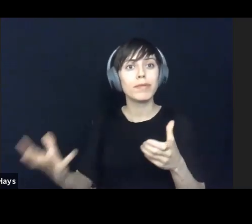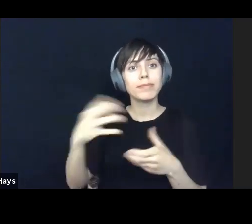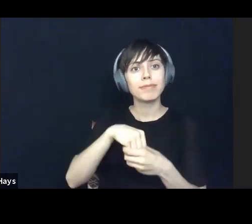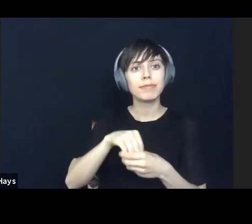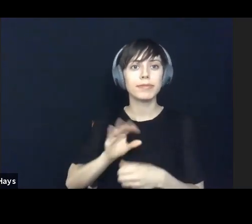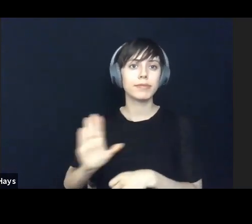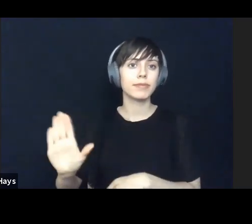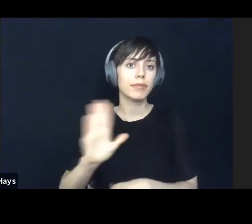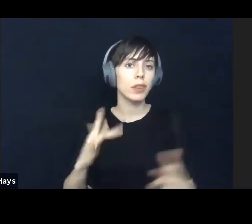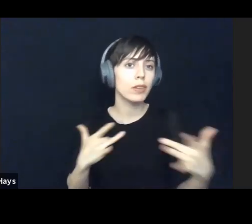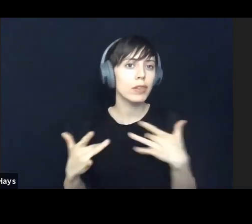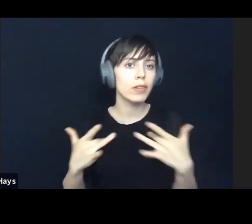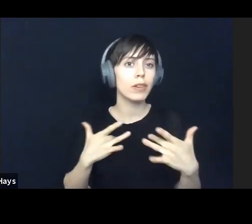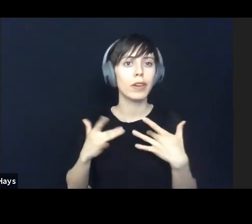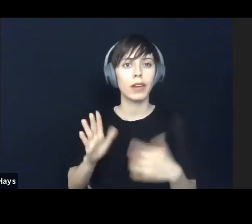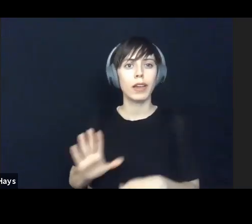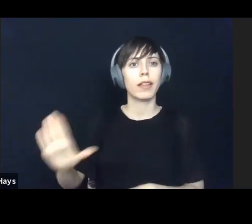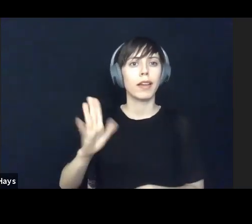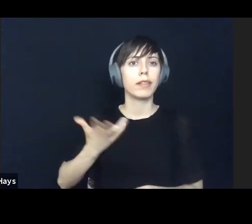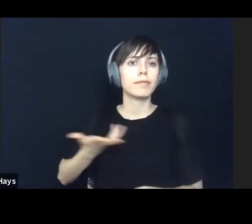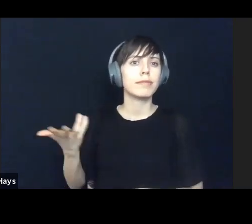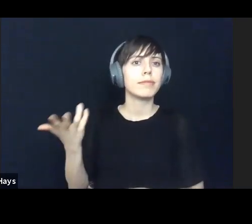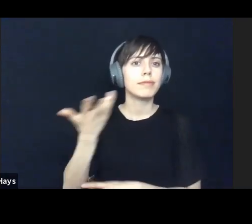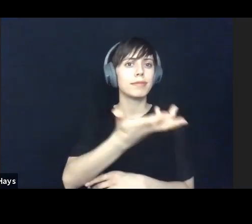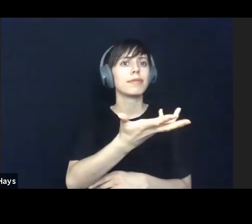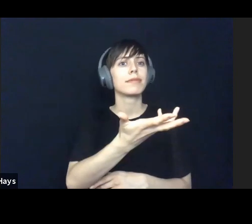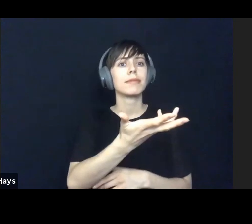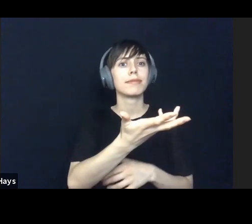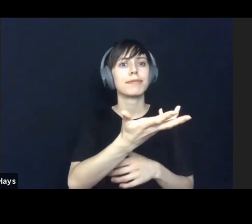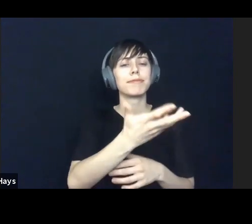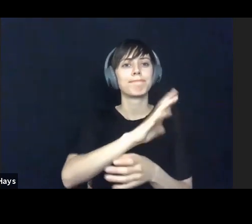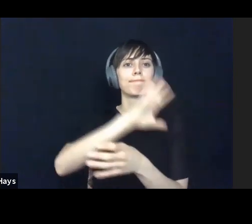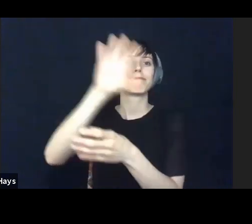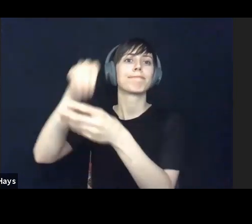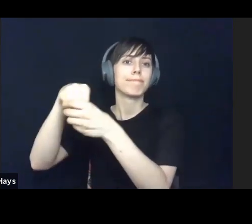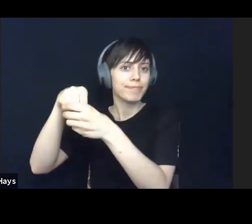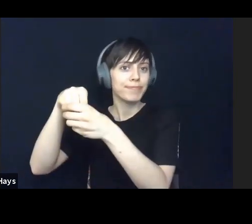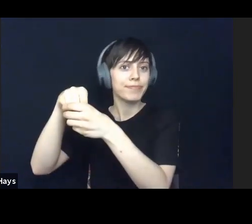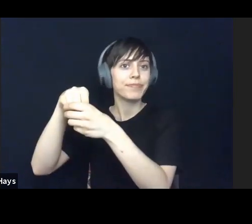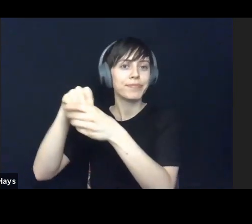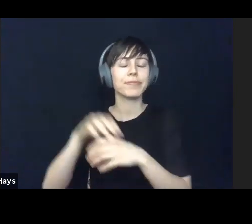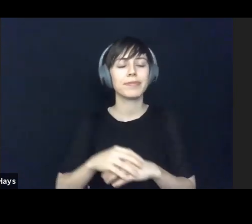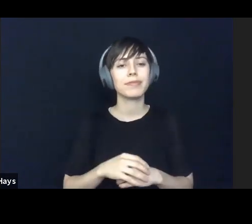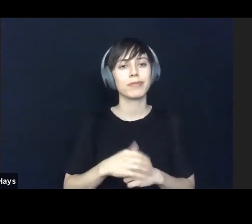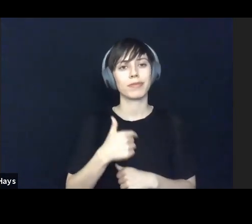And I think it's about time. So I'm grateful that she's committing to this work, and